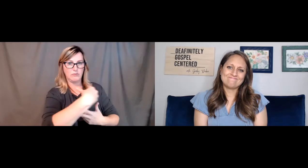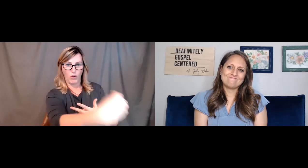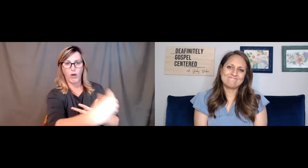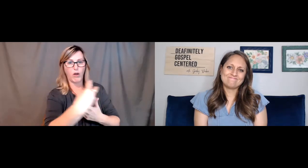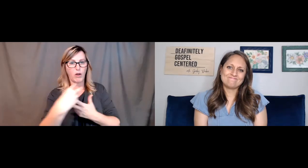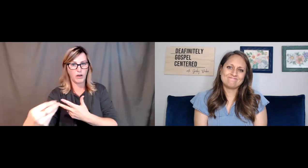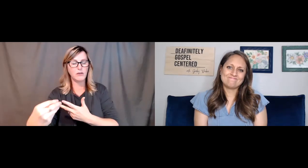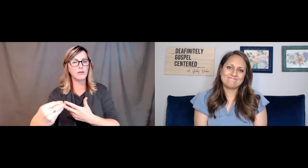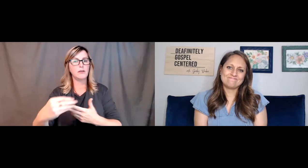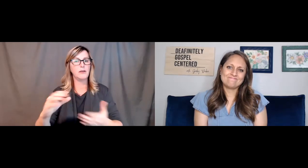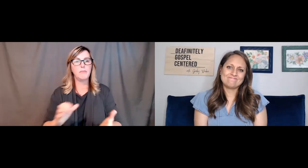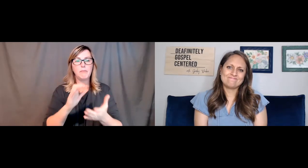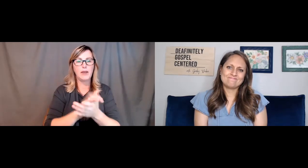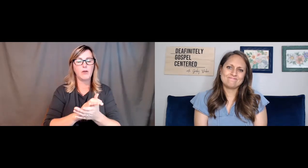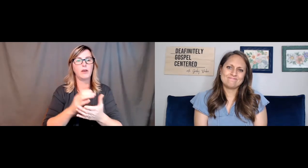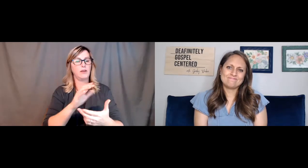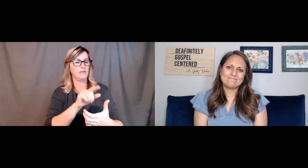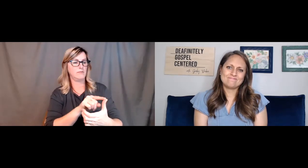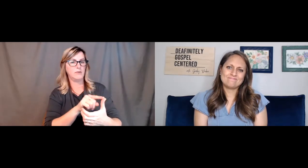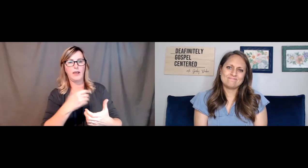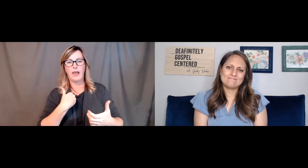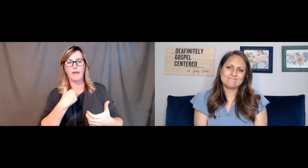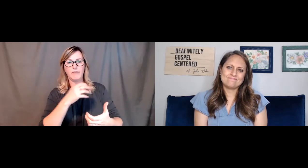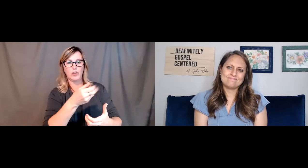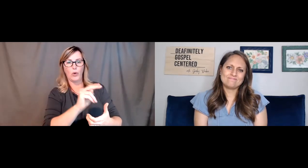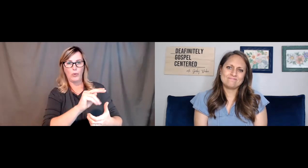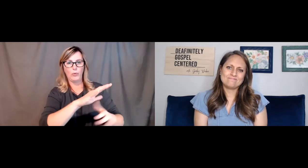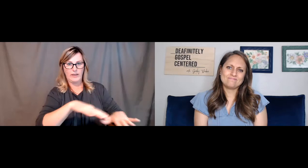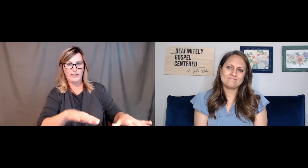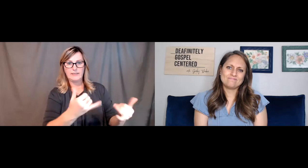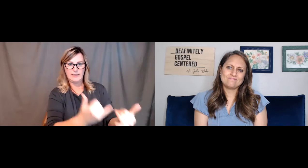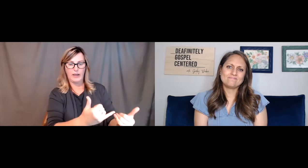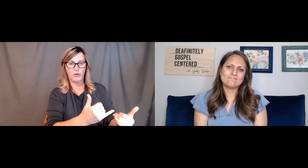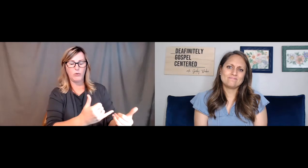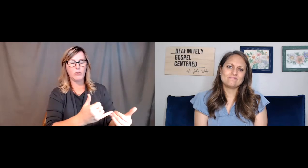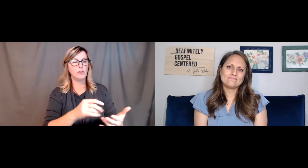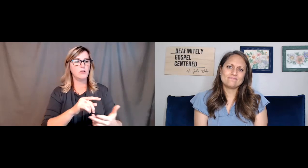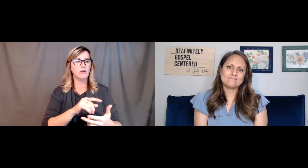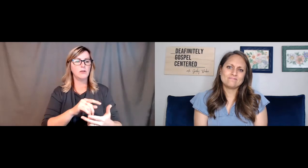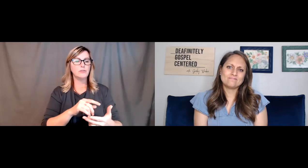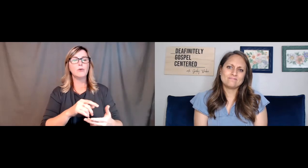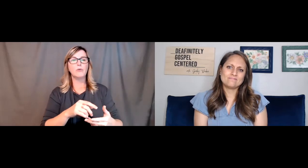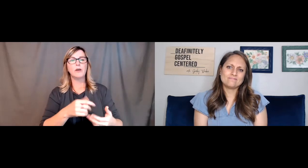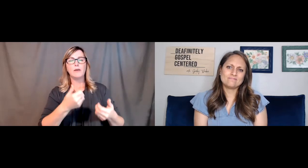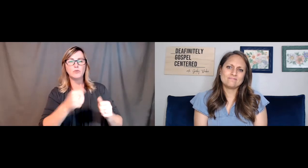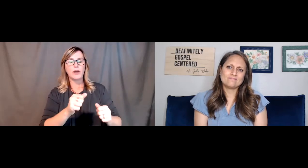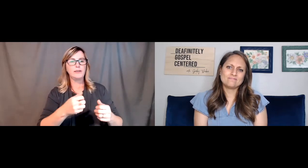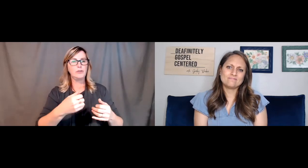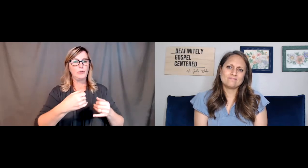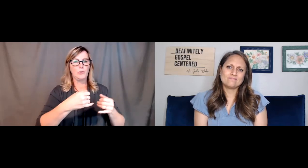still today. My two oldest are out of the house and married. The oldest has his own kids now.